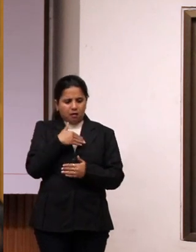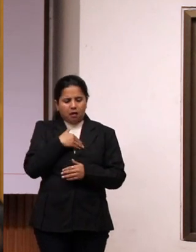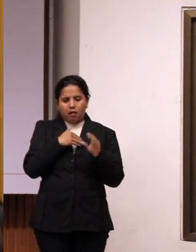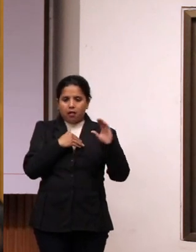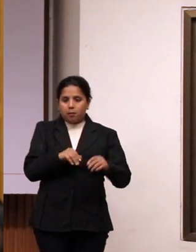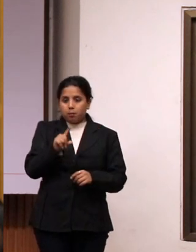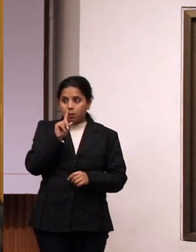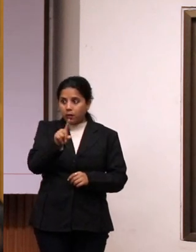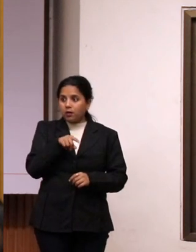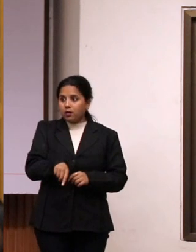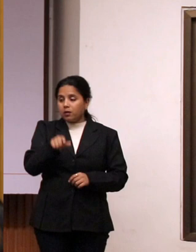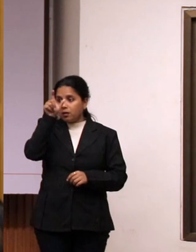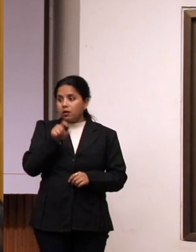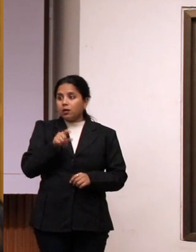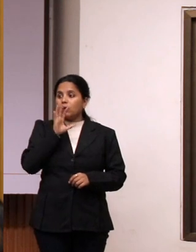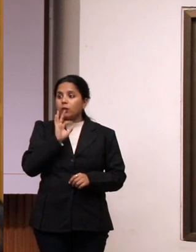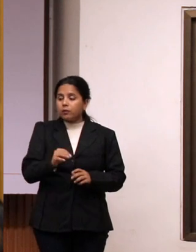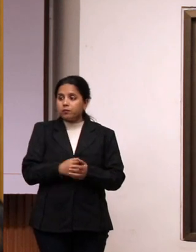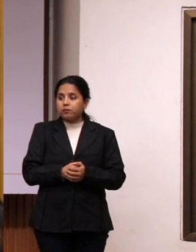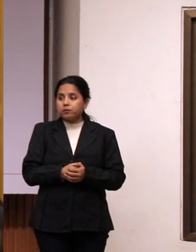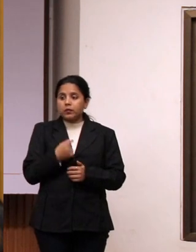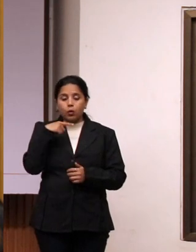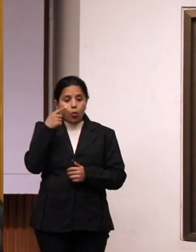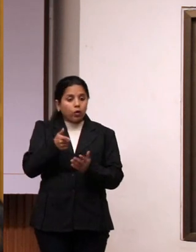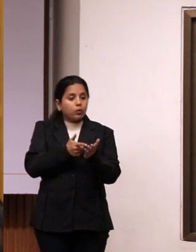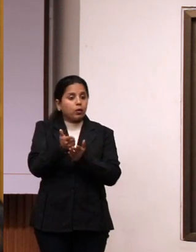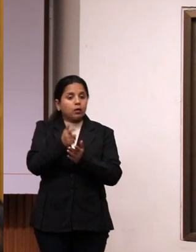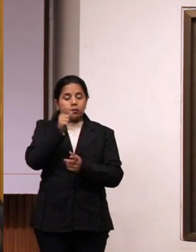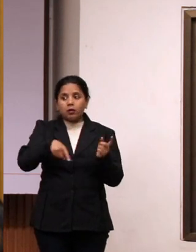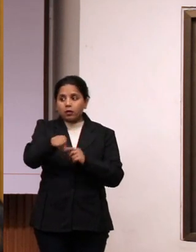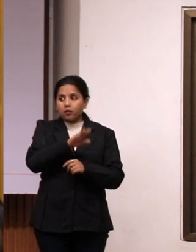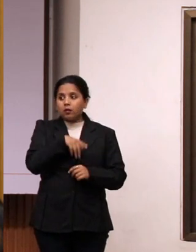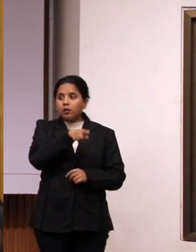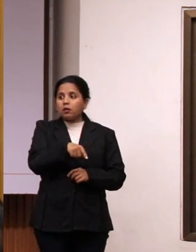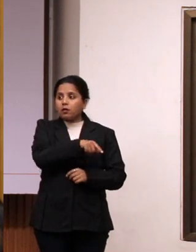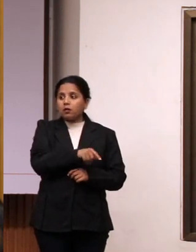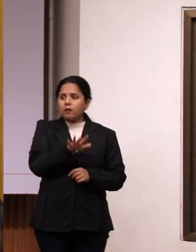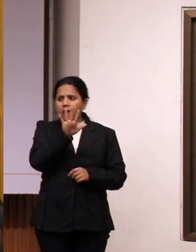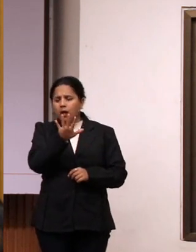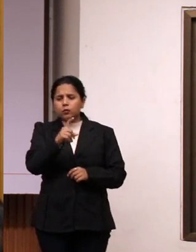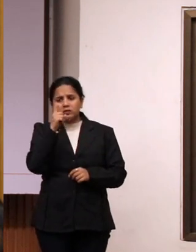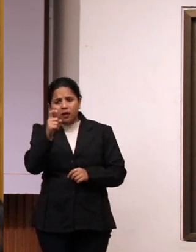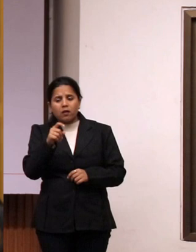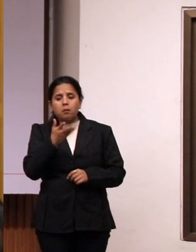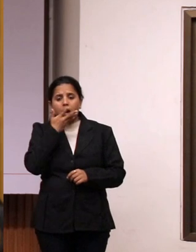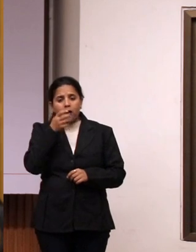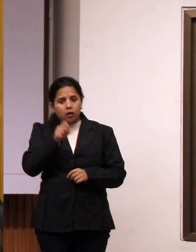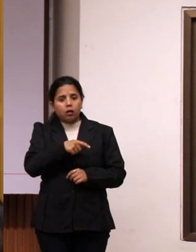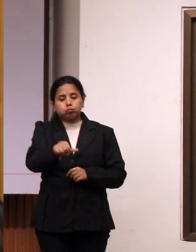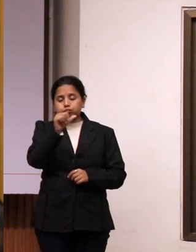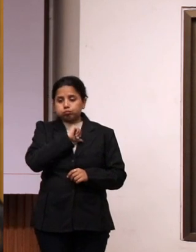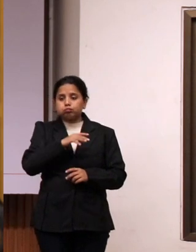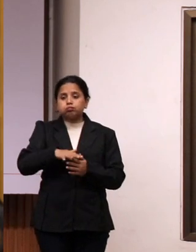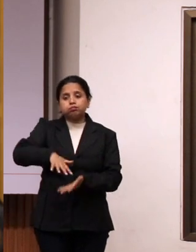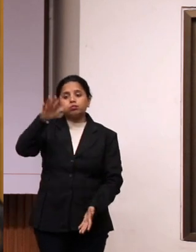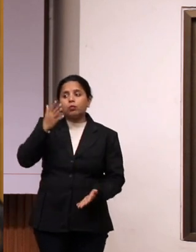a gentleman who is in the villages, they can bath with 5 to 7 liters of water.